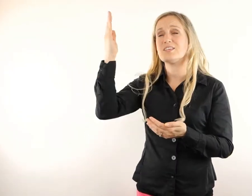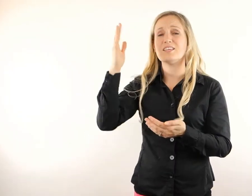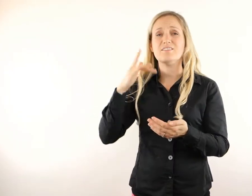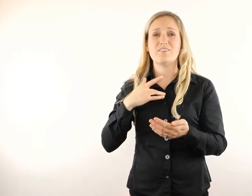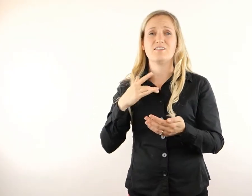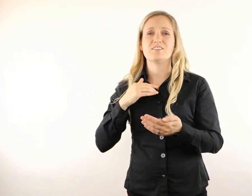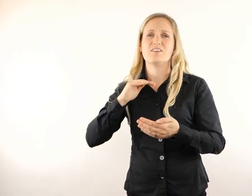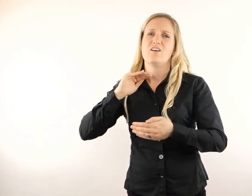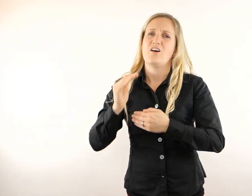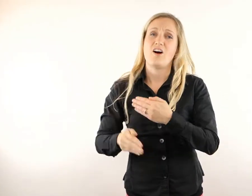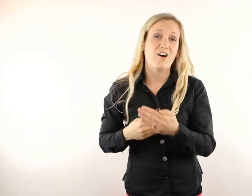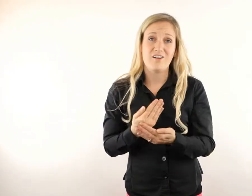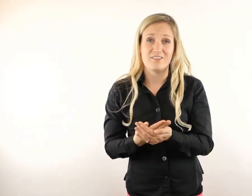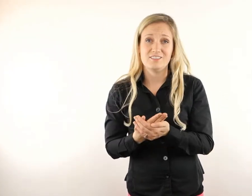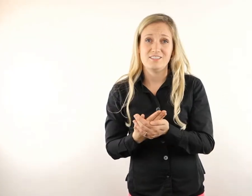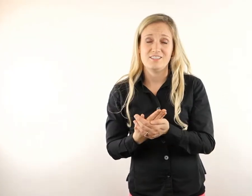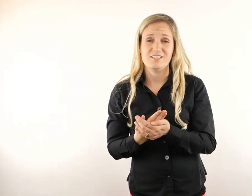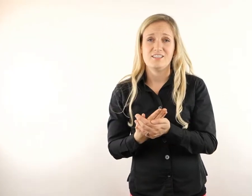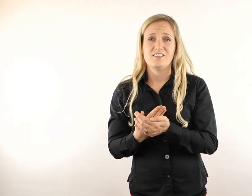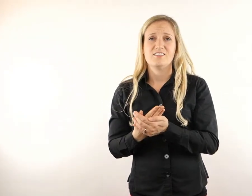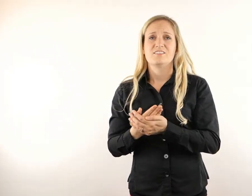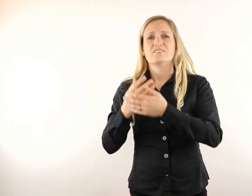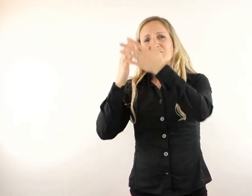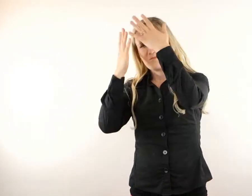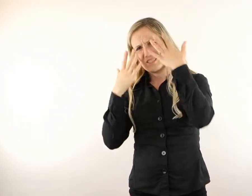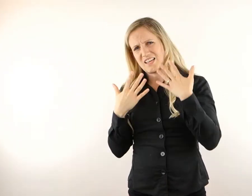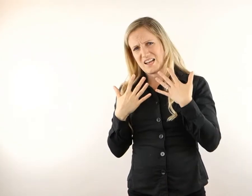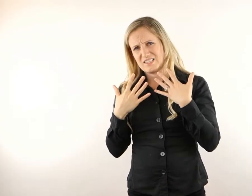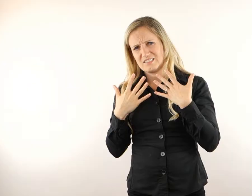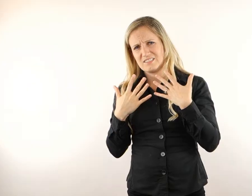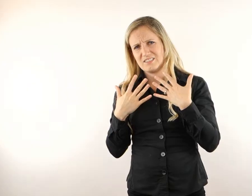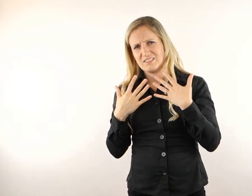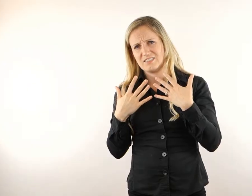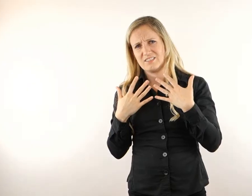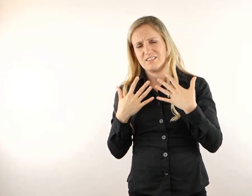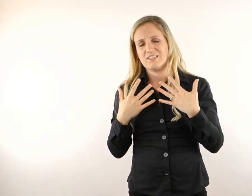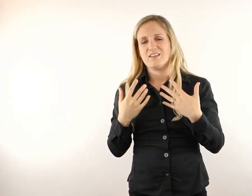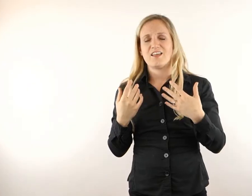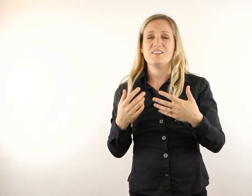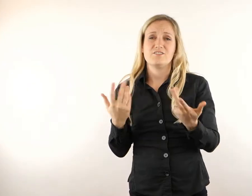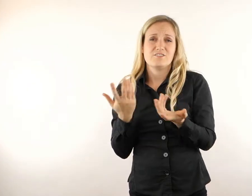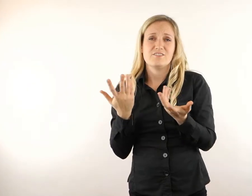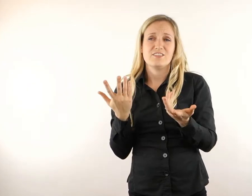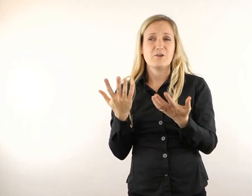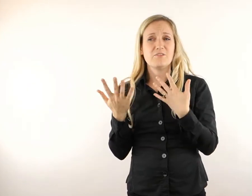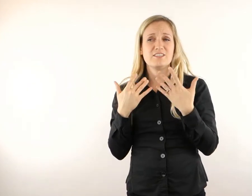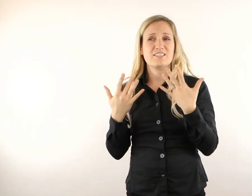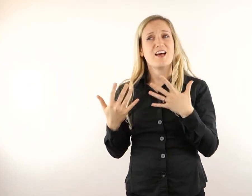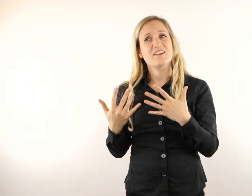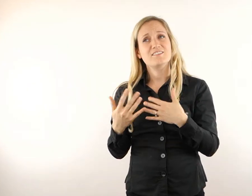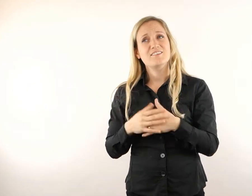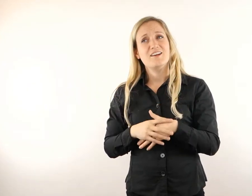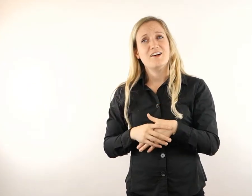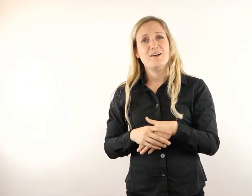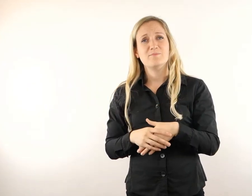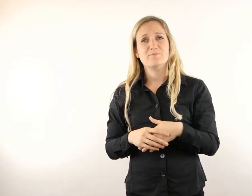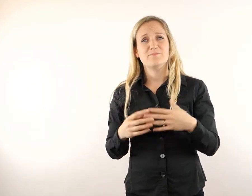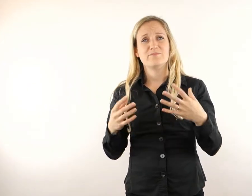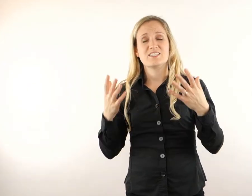he felt all that was sad. And this, the sad sign,